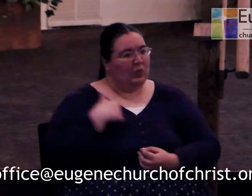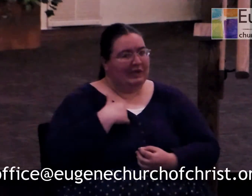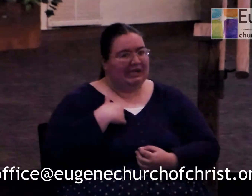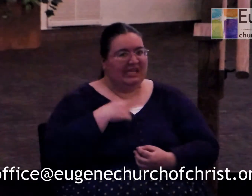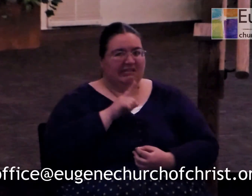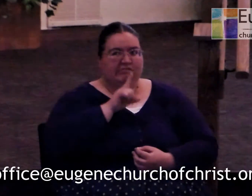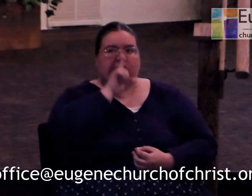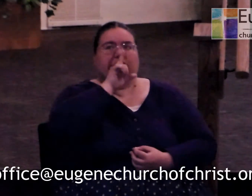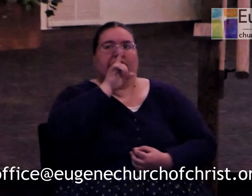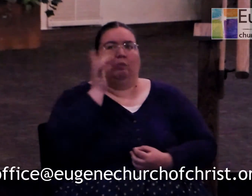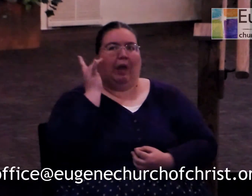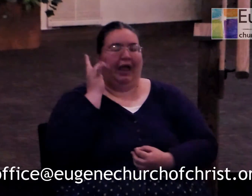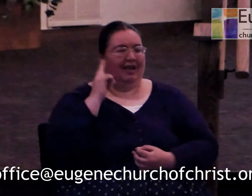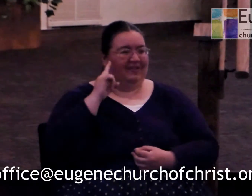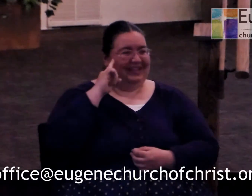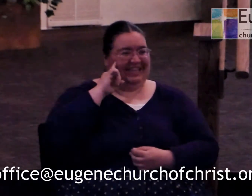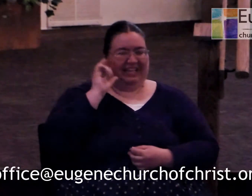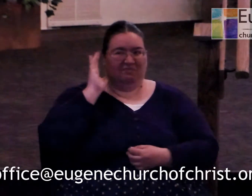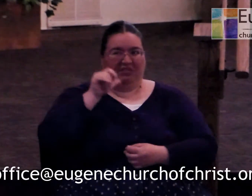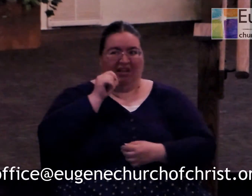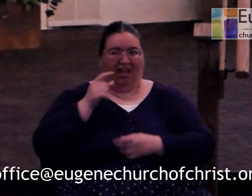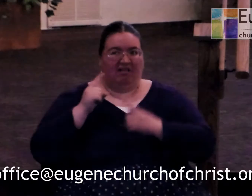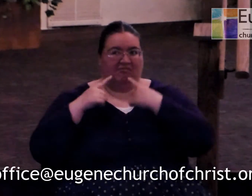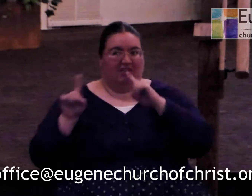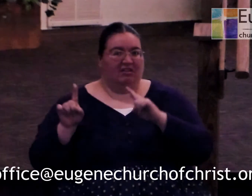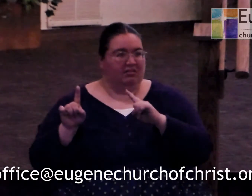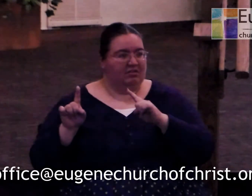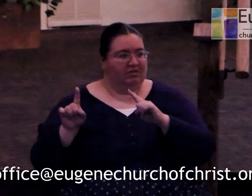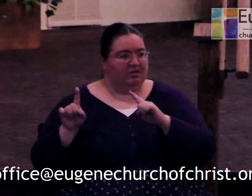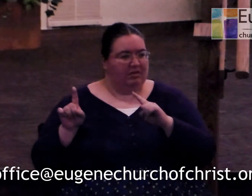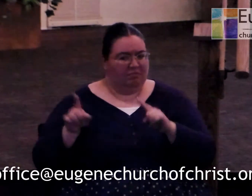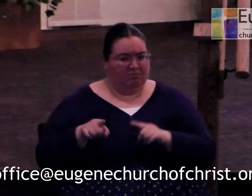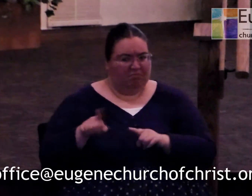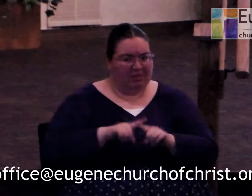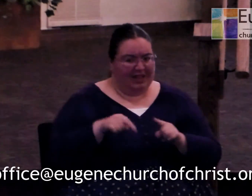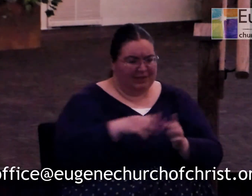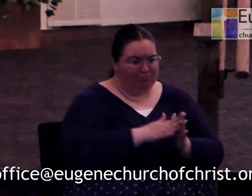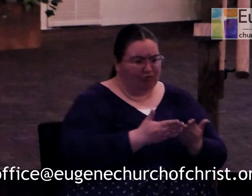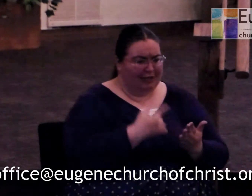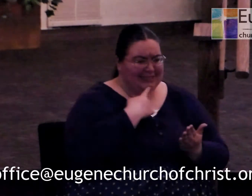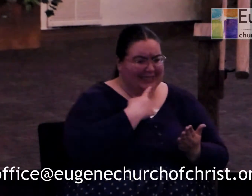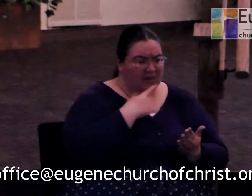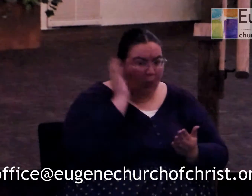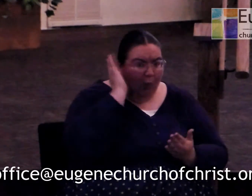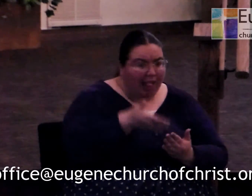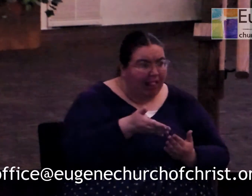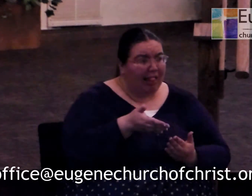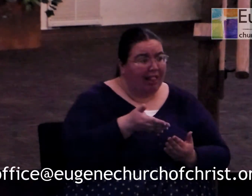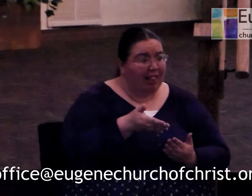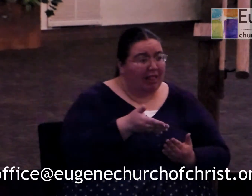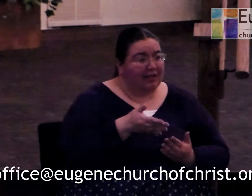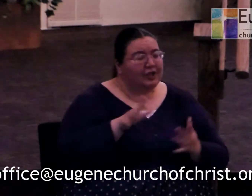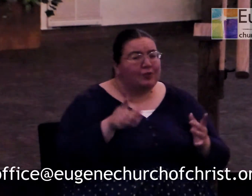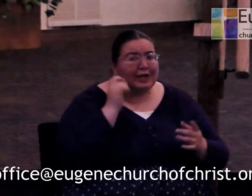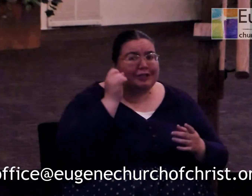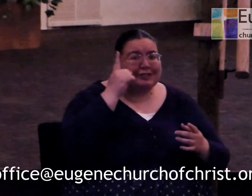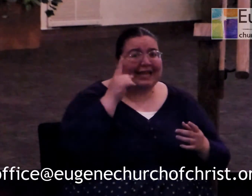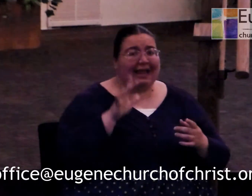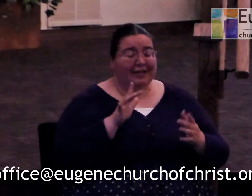will work. And what God has been telling us from the beginning is, the story is too good to not work. It's amazing what